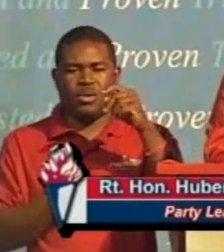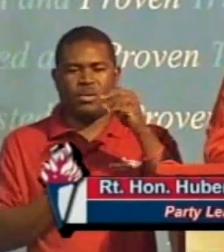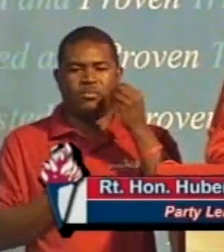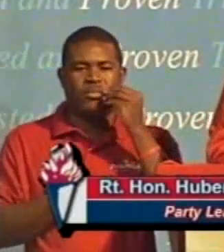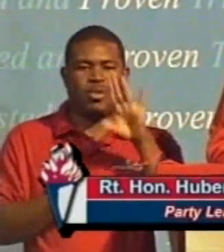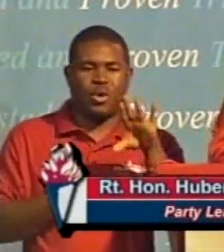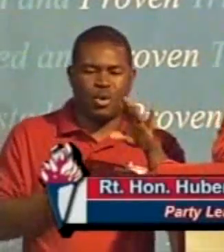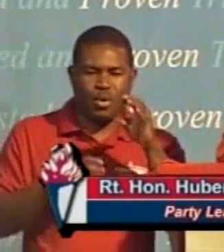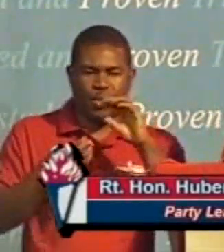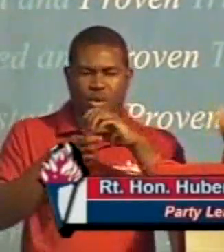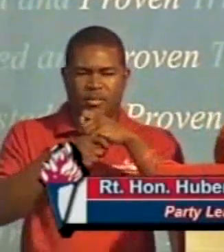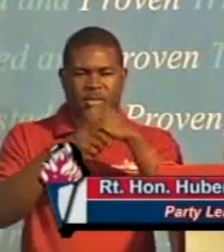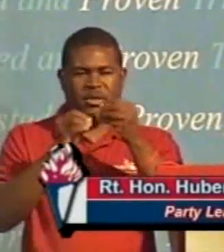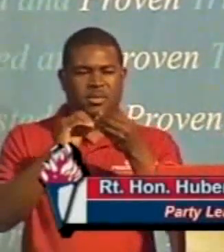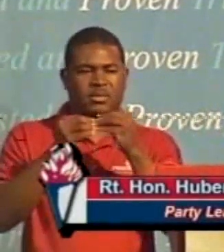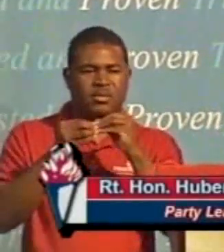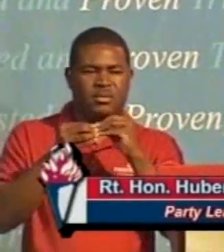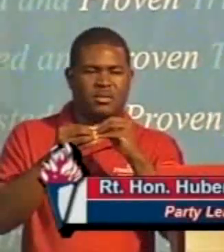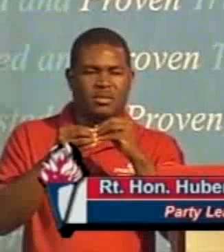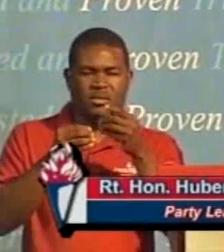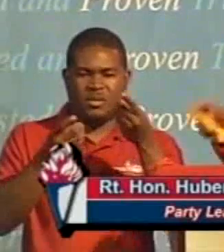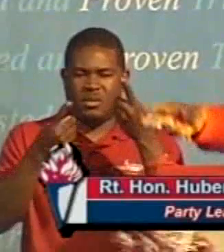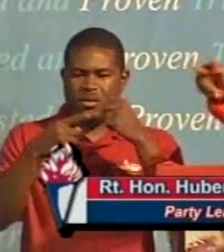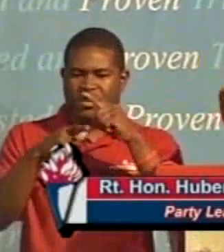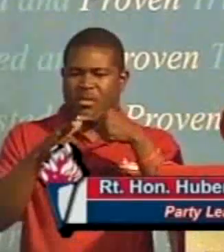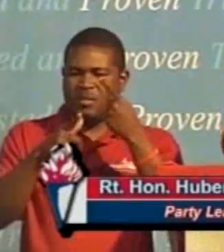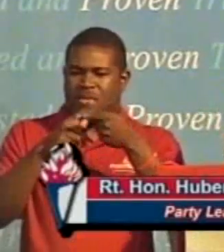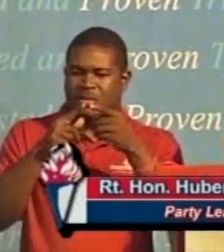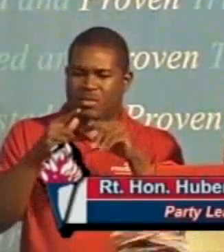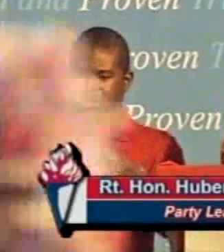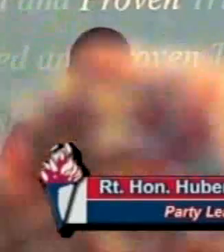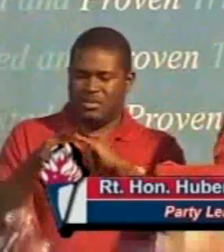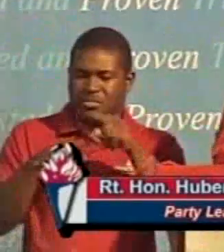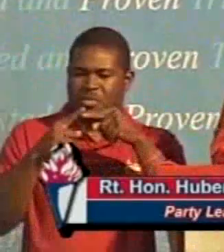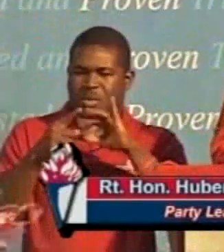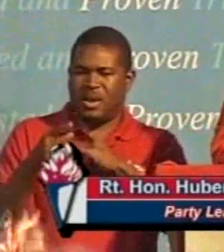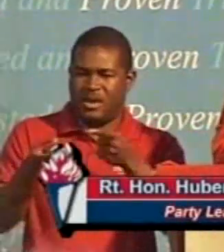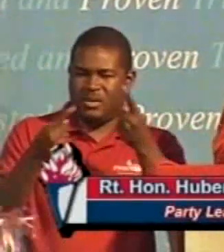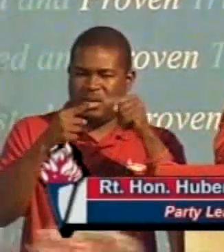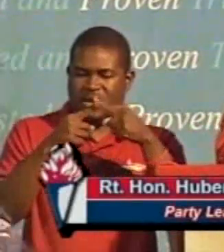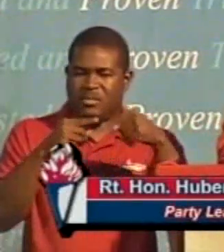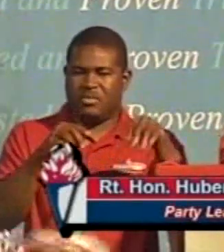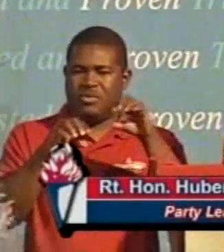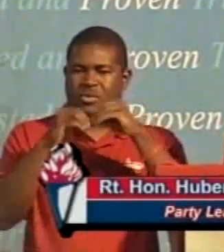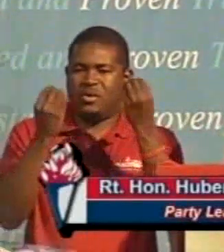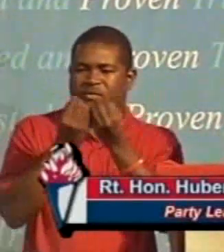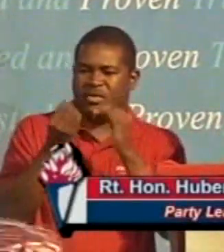jobs. Well, when I come to office, I met them giving Brent them jobs.